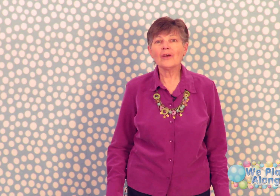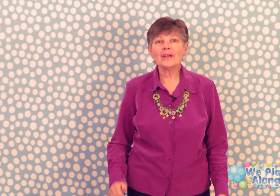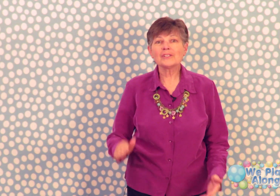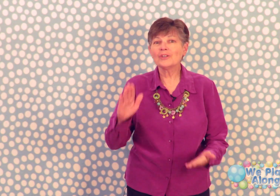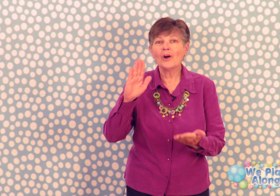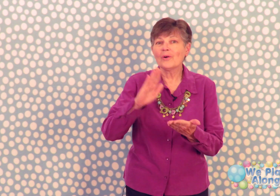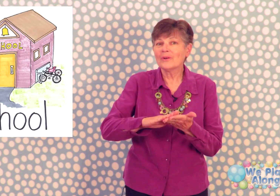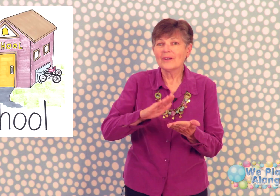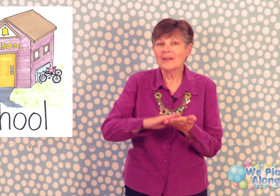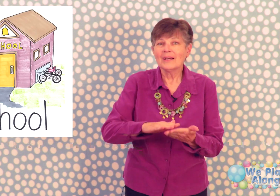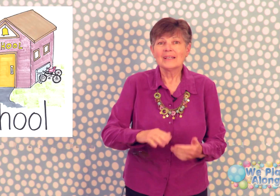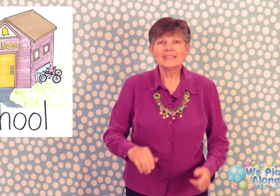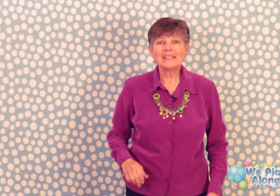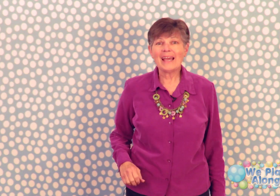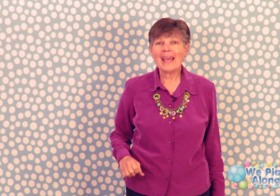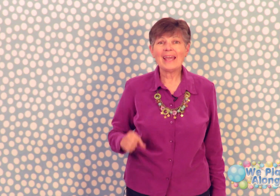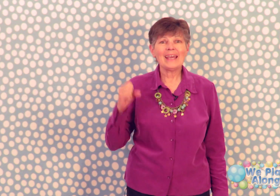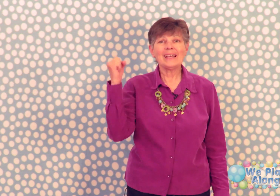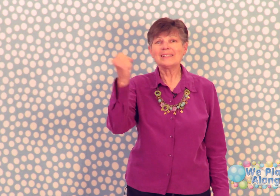there is no, today it's,